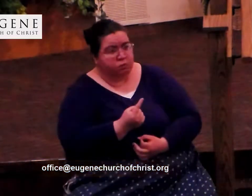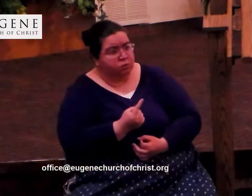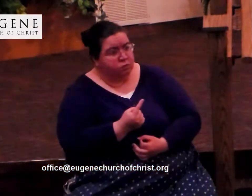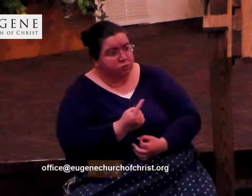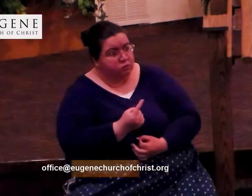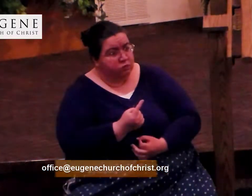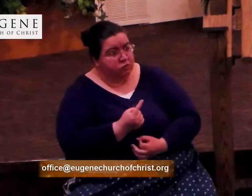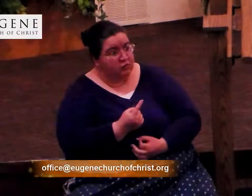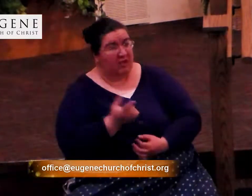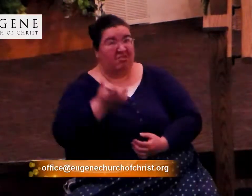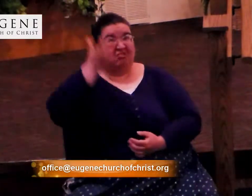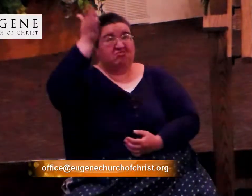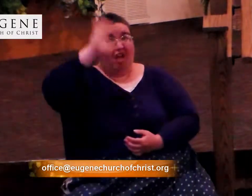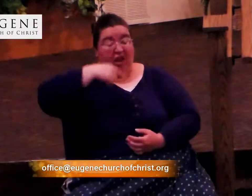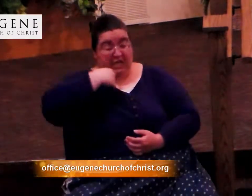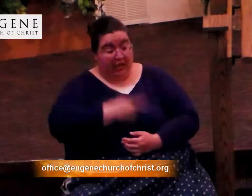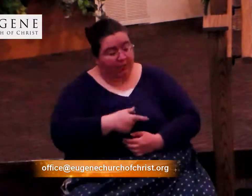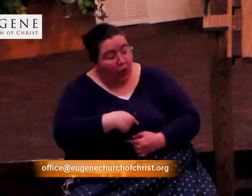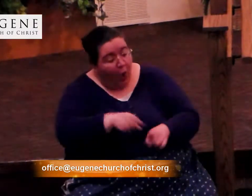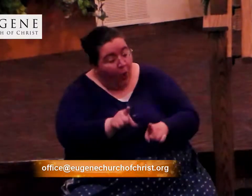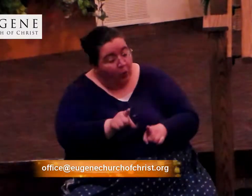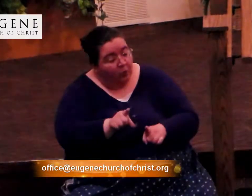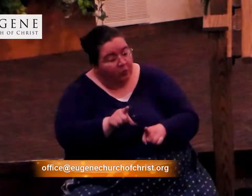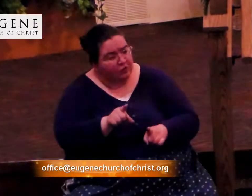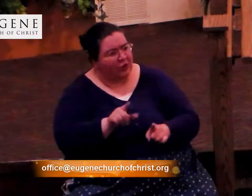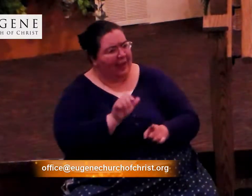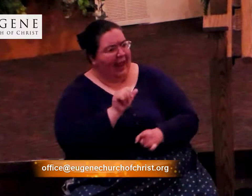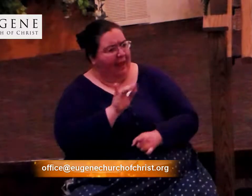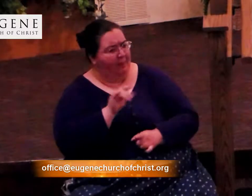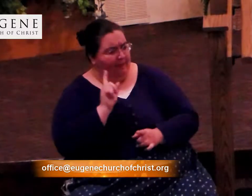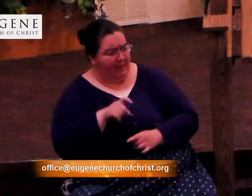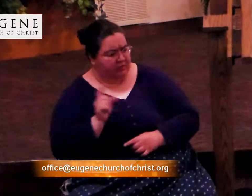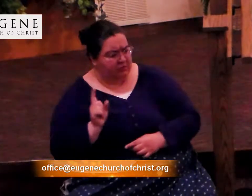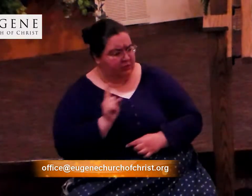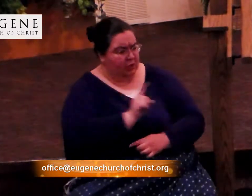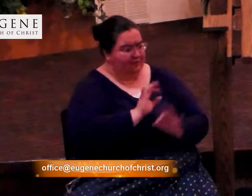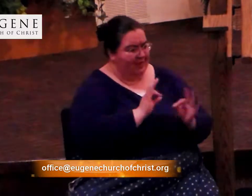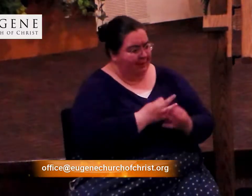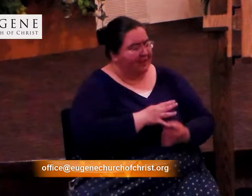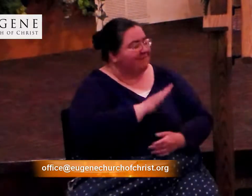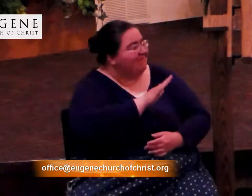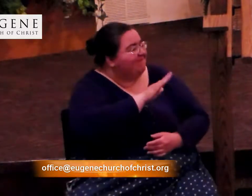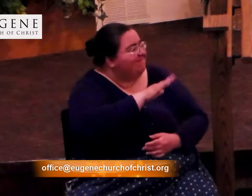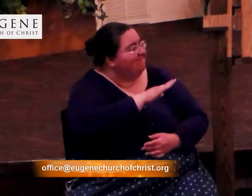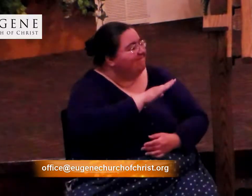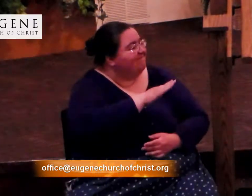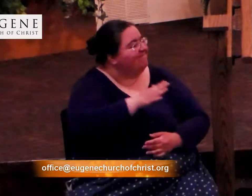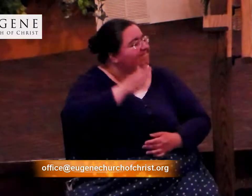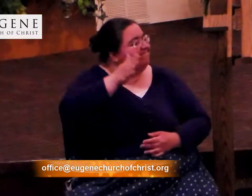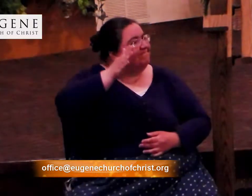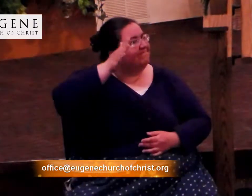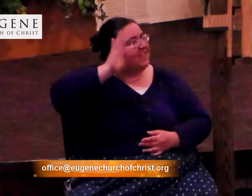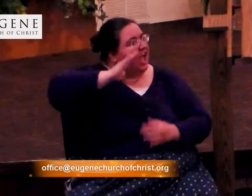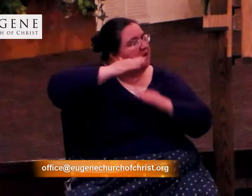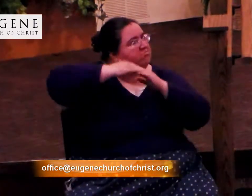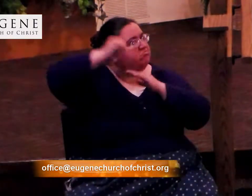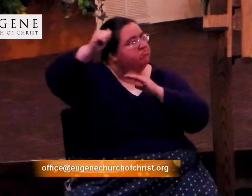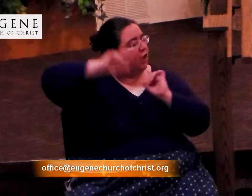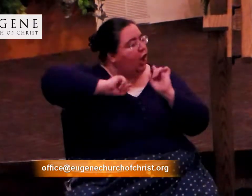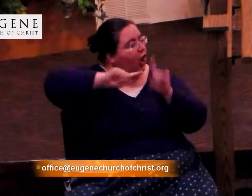them, "We have been called to go." And when they say where, all he can say is, "God's going to lead us